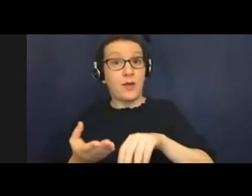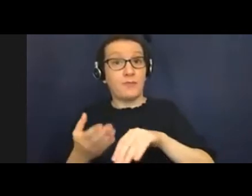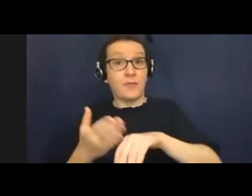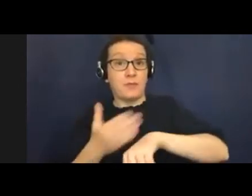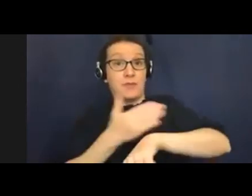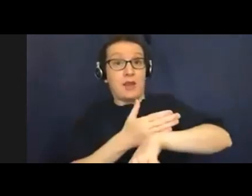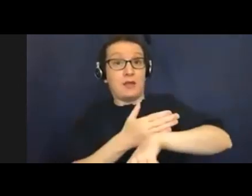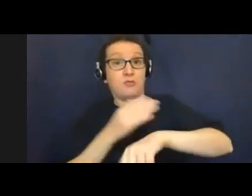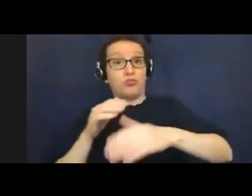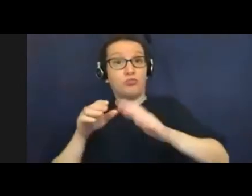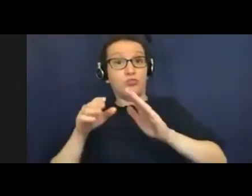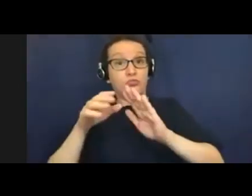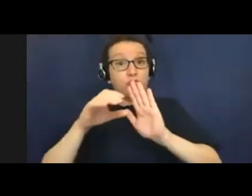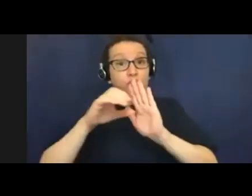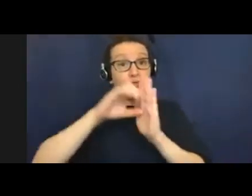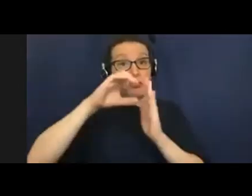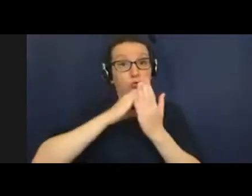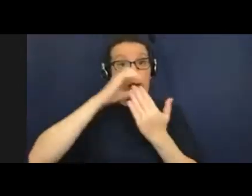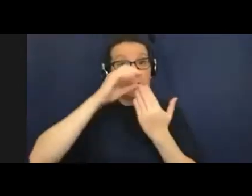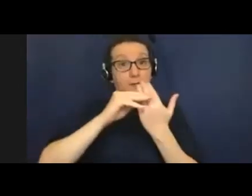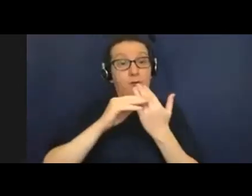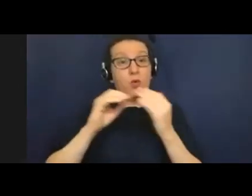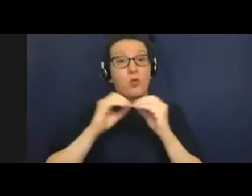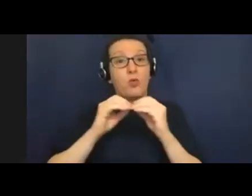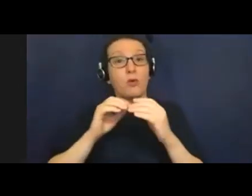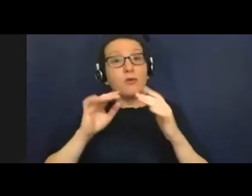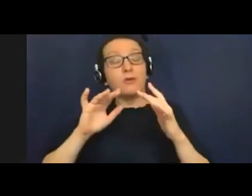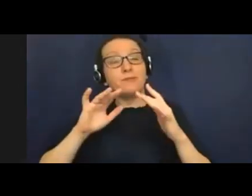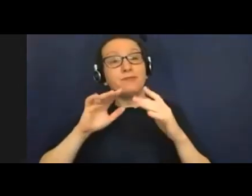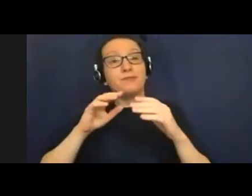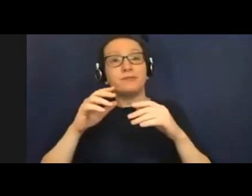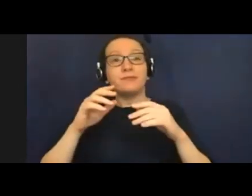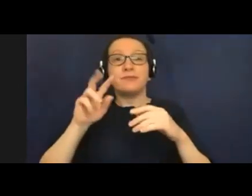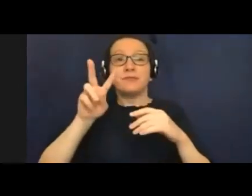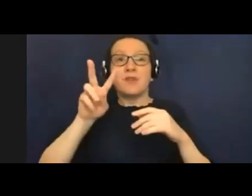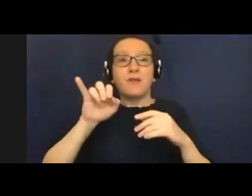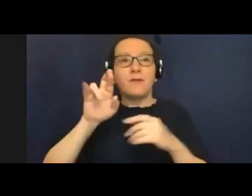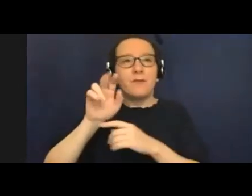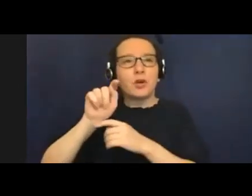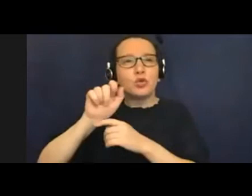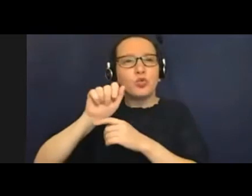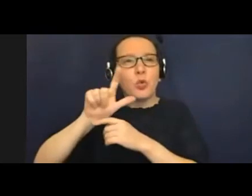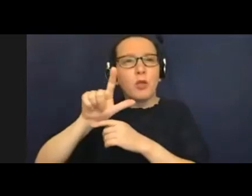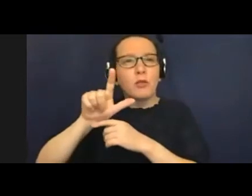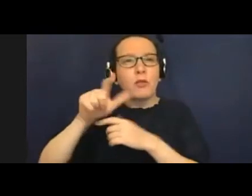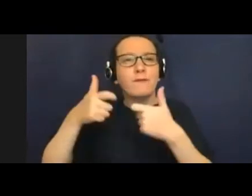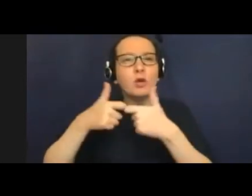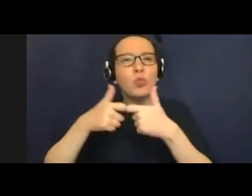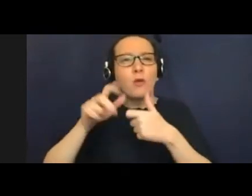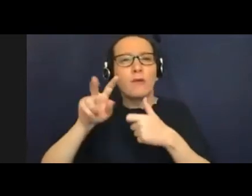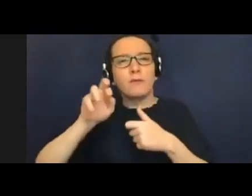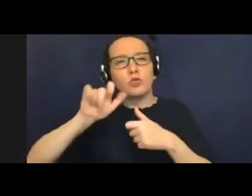techniques so that everyone could make sure that they're focusing on remaining safe while they're staying at home during the pandemic.